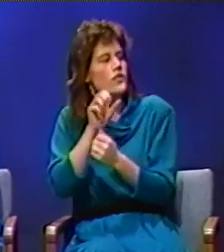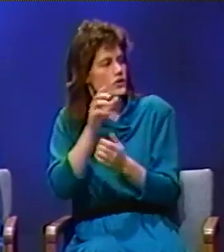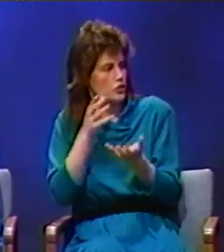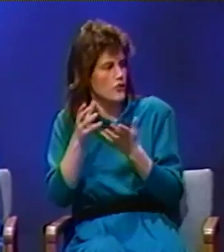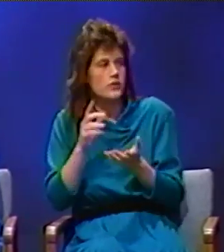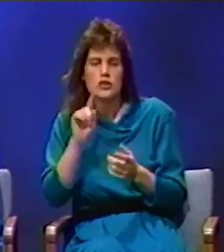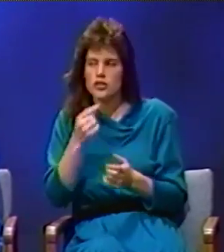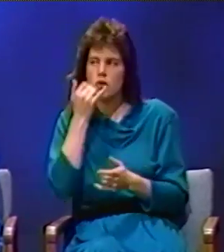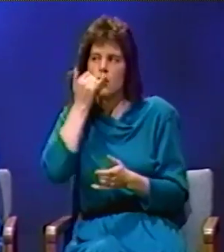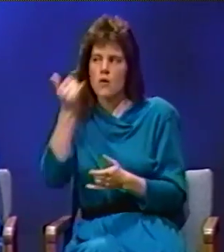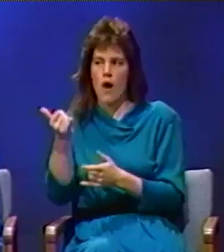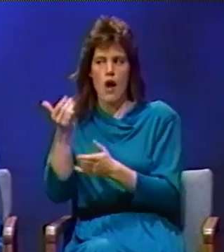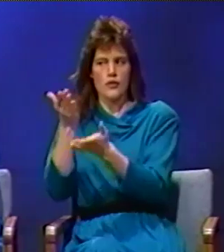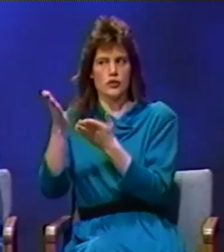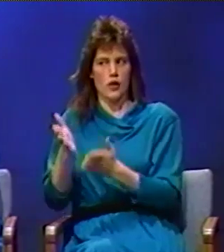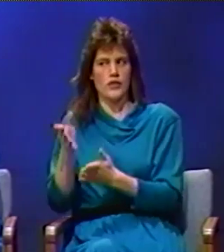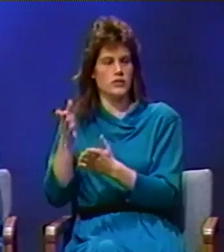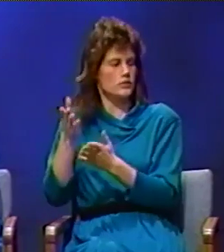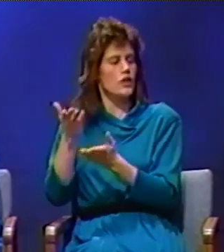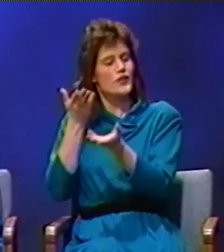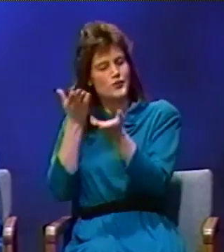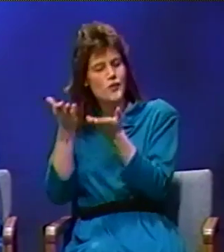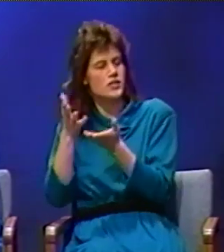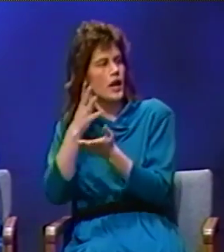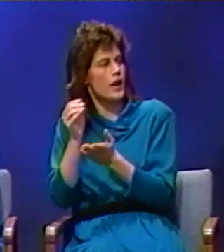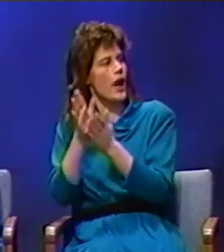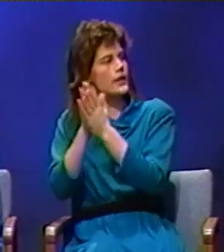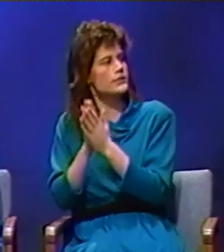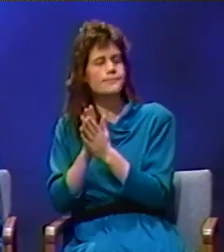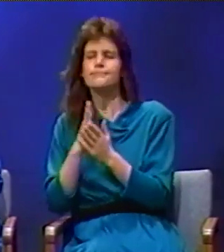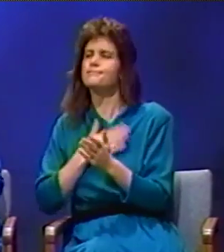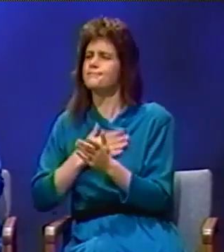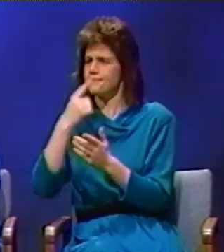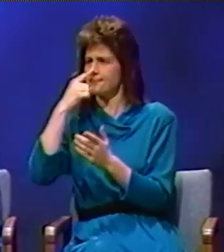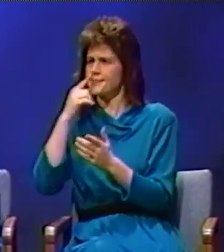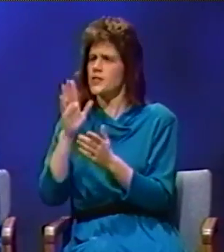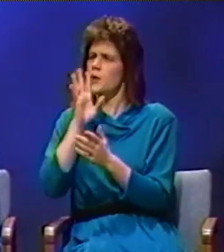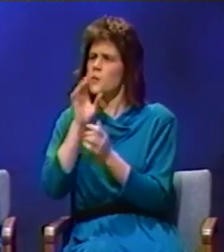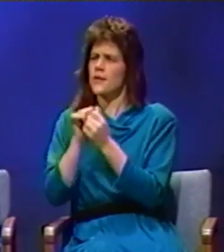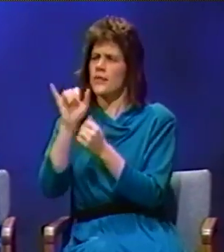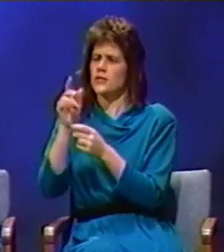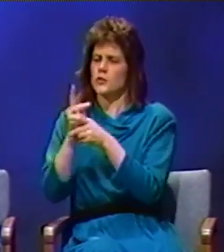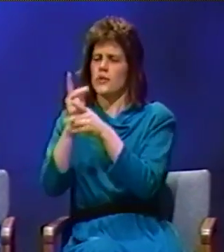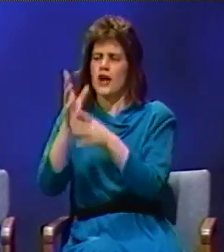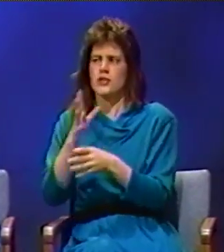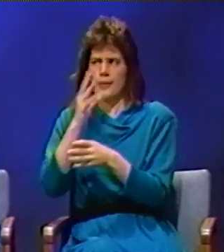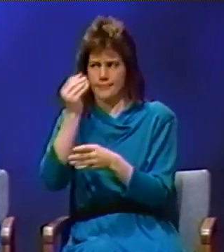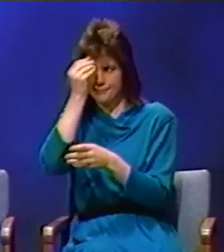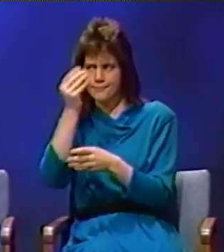call the service and ask to speak with the supervisor and make your request known. We'll be glad to assist you.